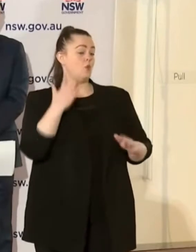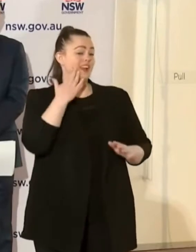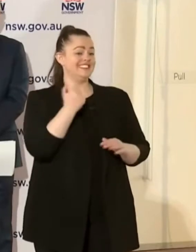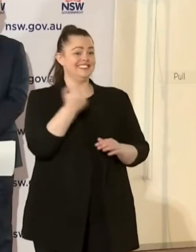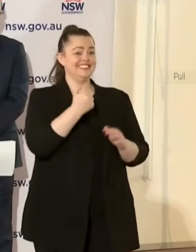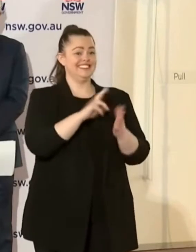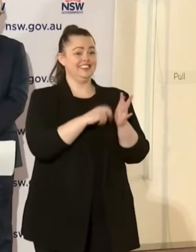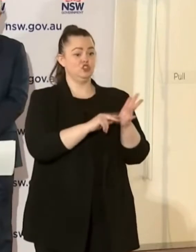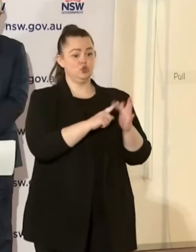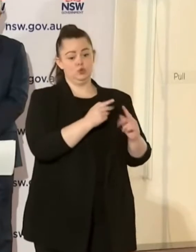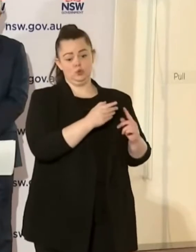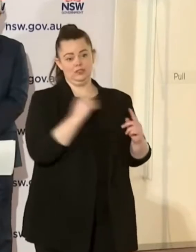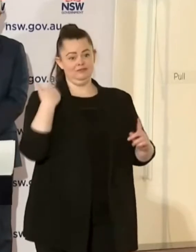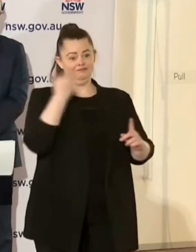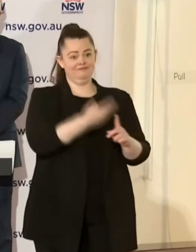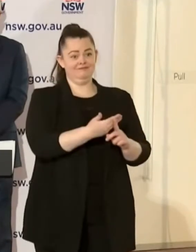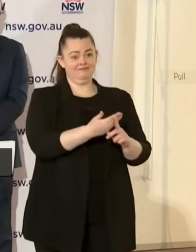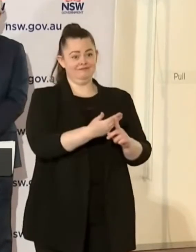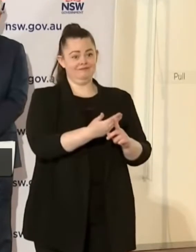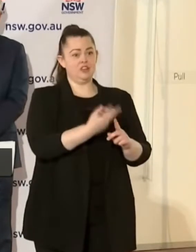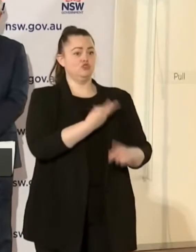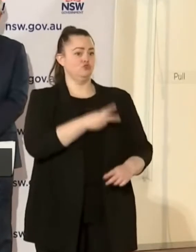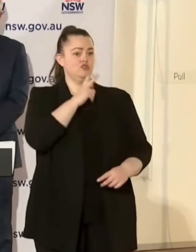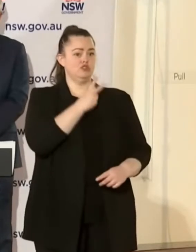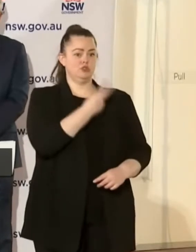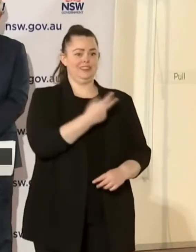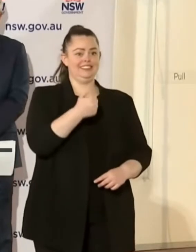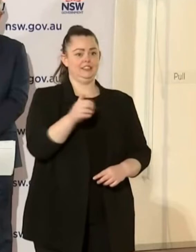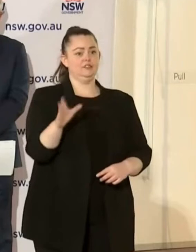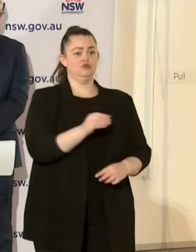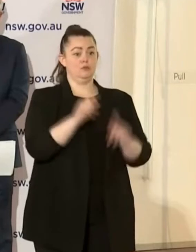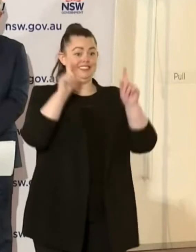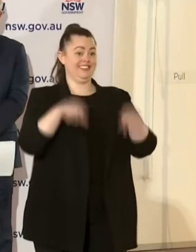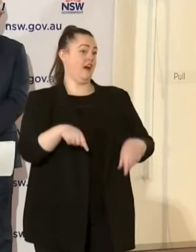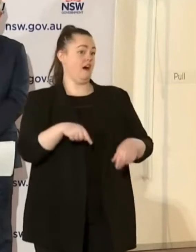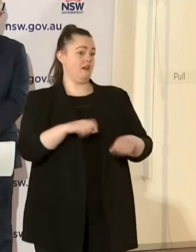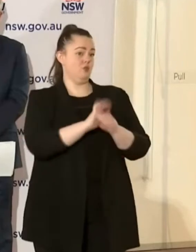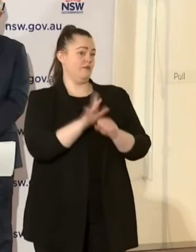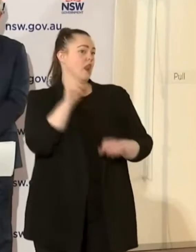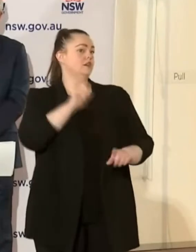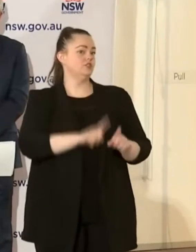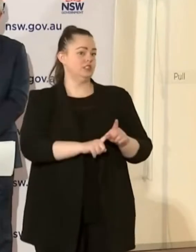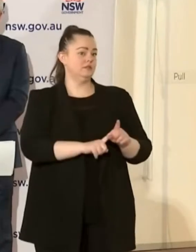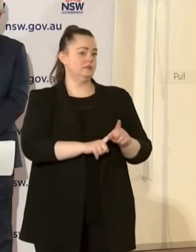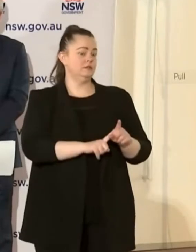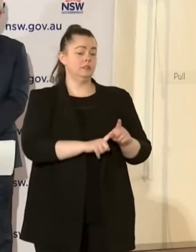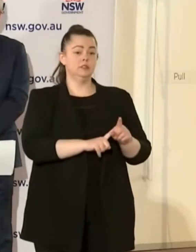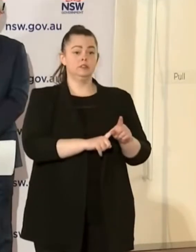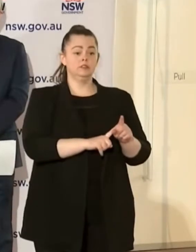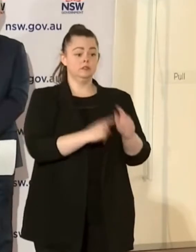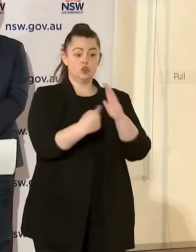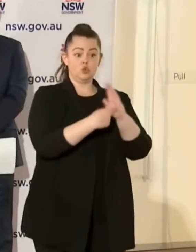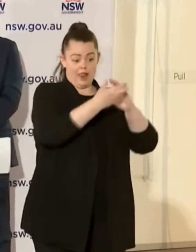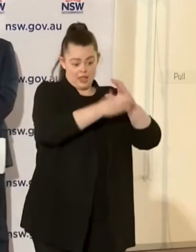and 226 in total since the start of the pandemic. We've had a number of sewage detections as part